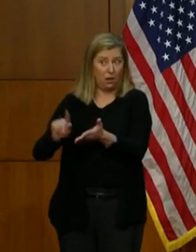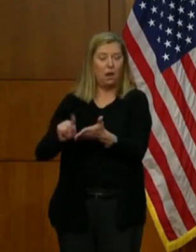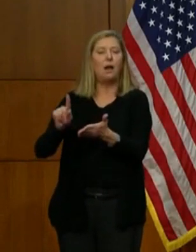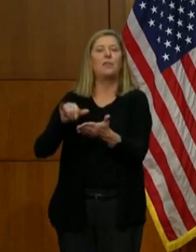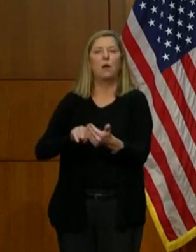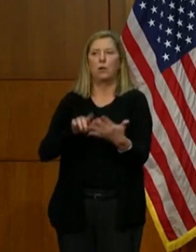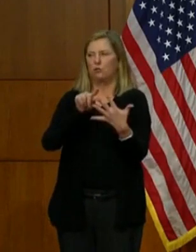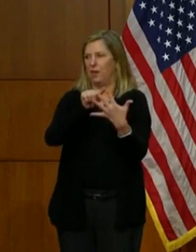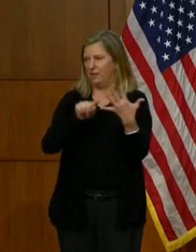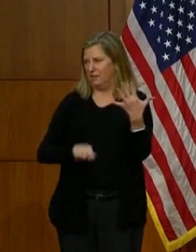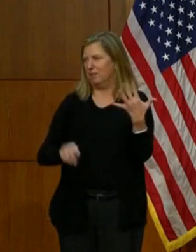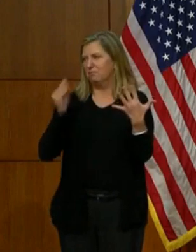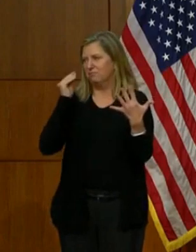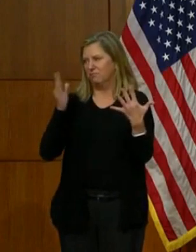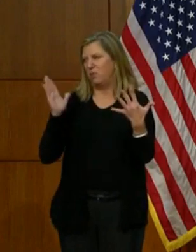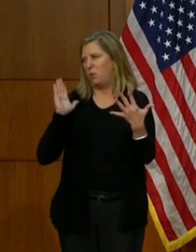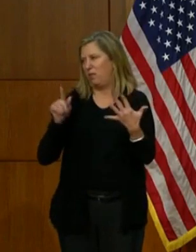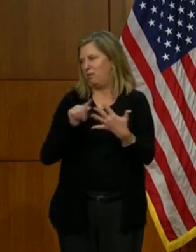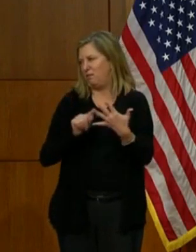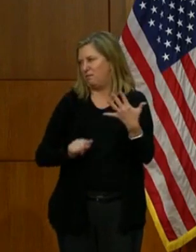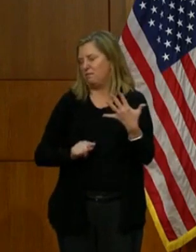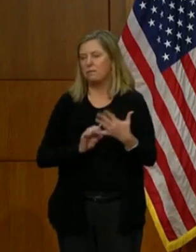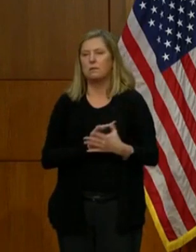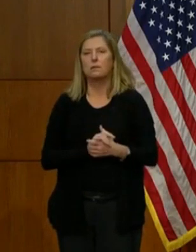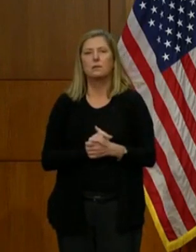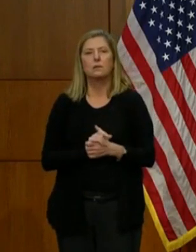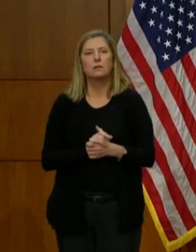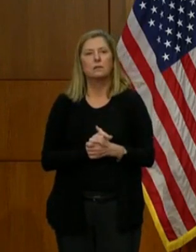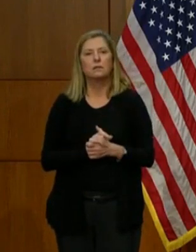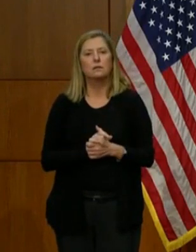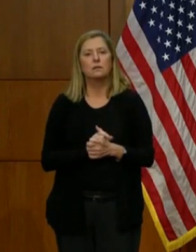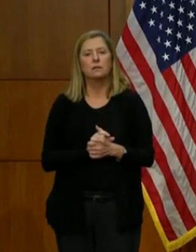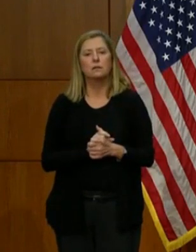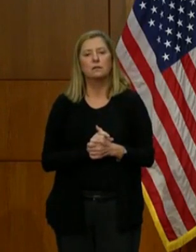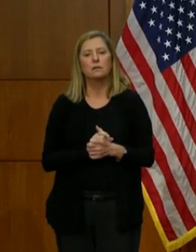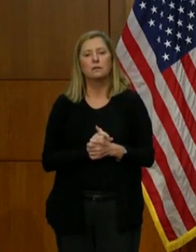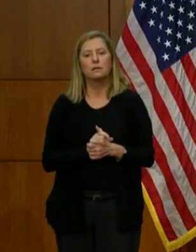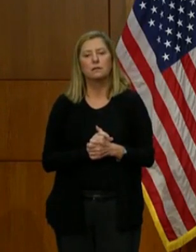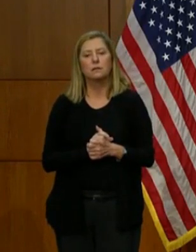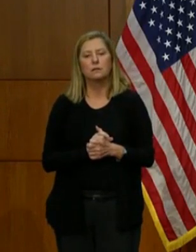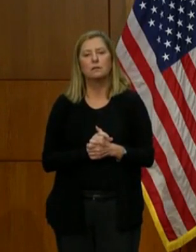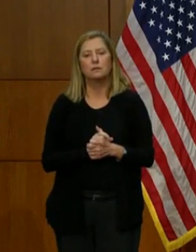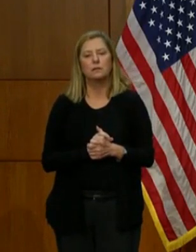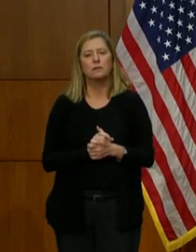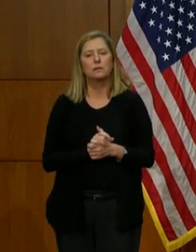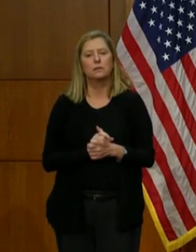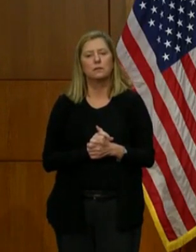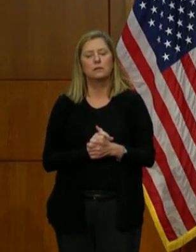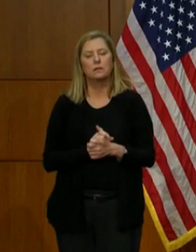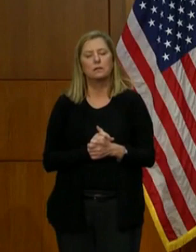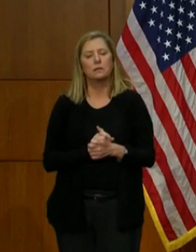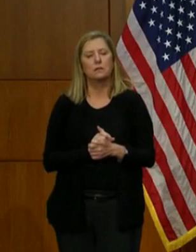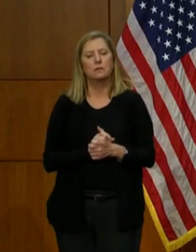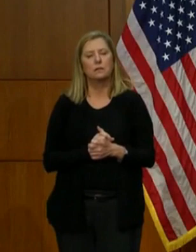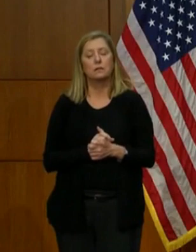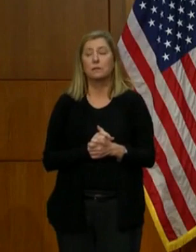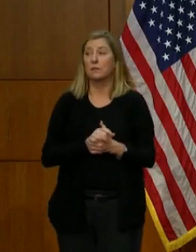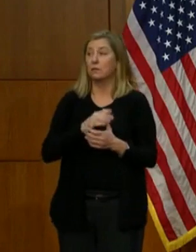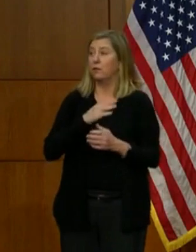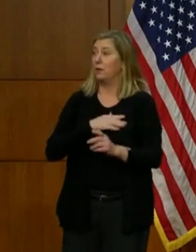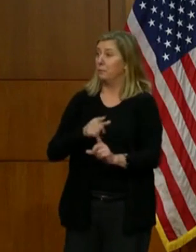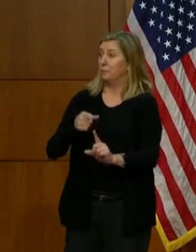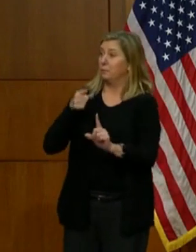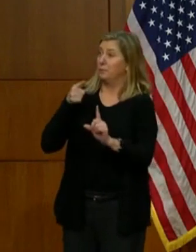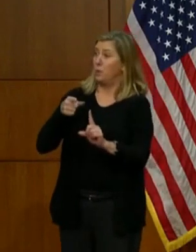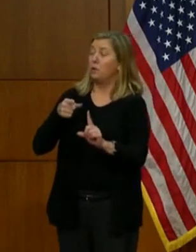of those, Greg. And it's, I think the point to all of this is that the numbers are coming